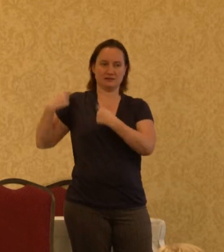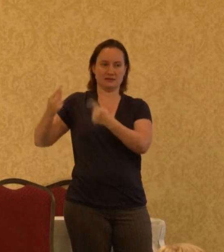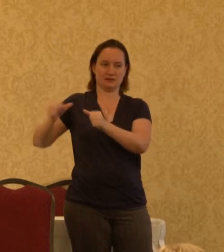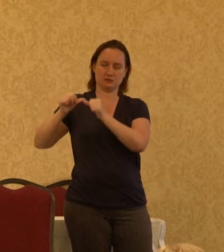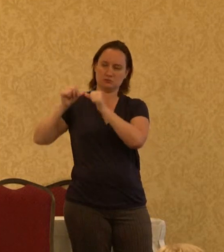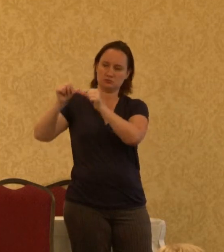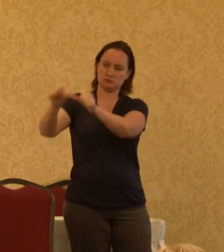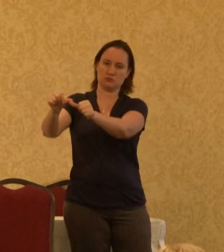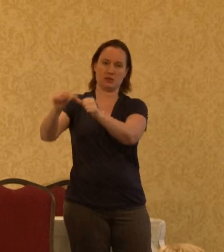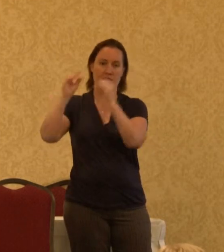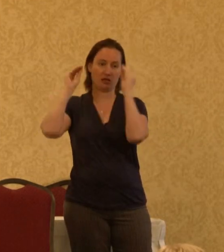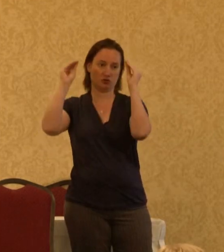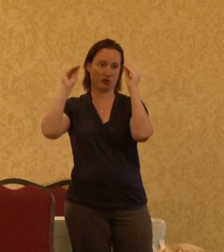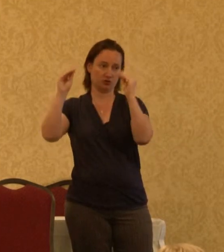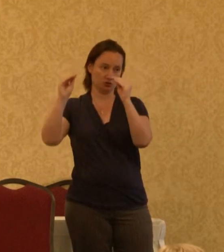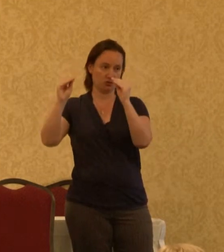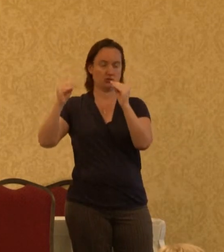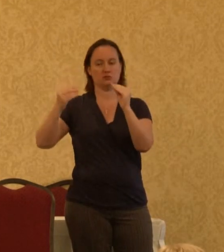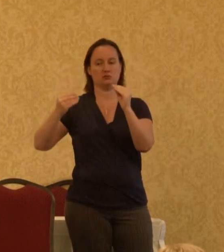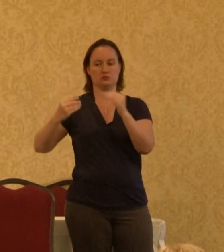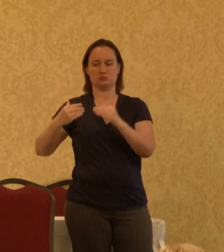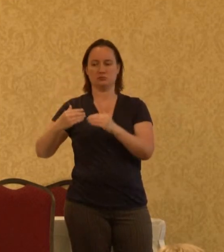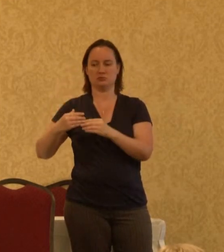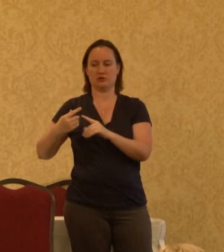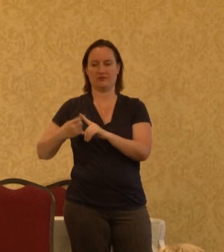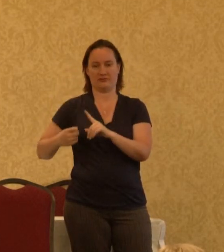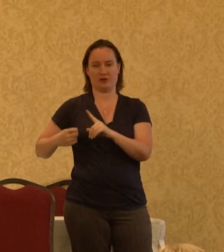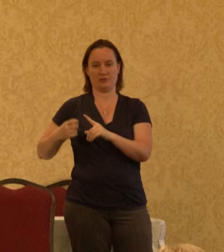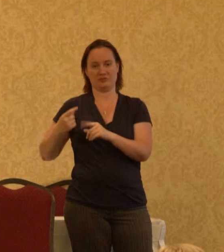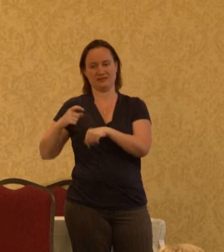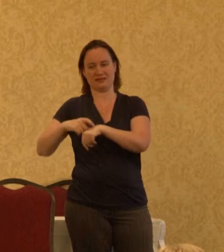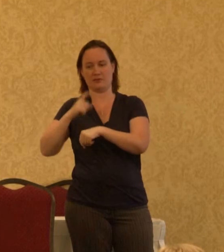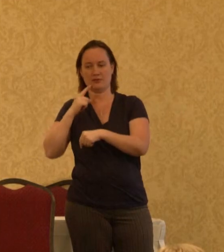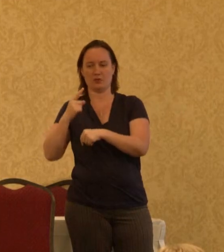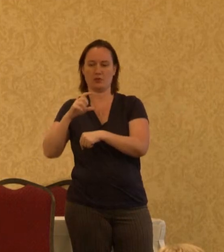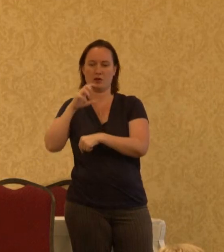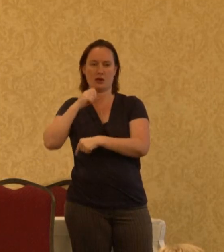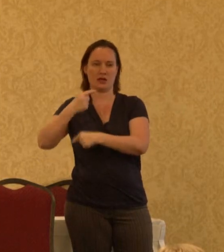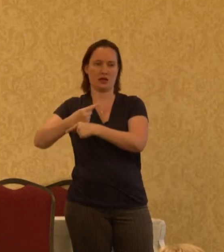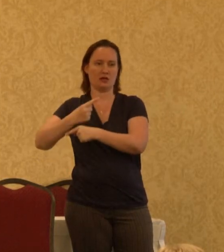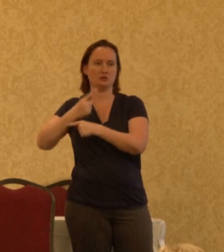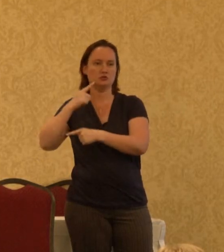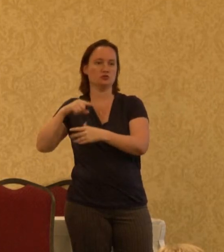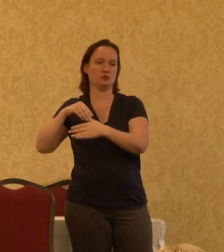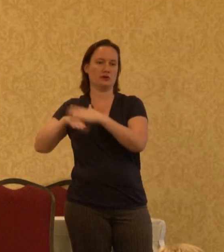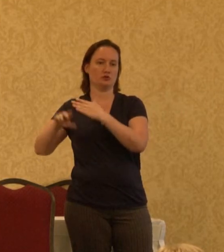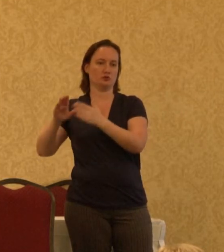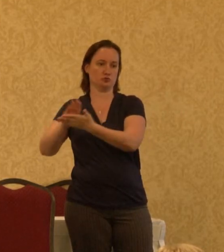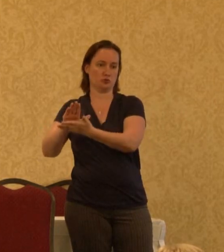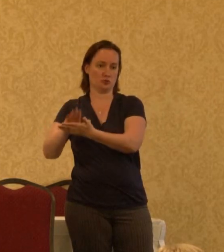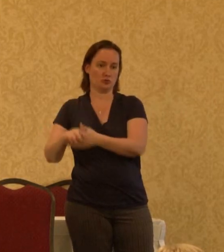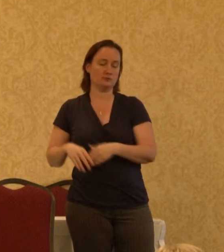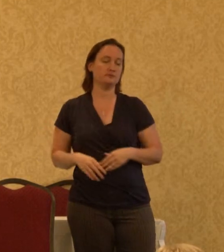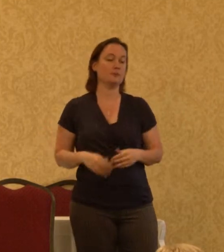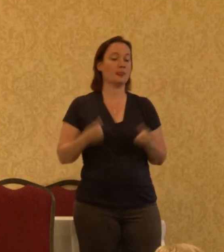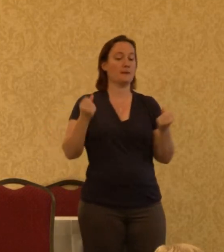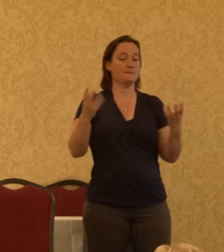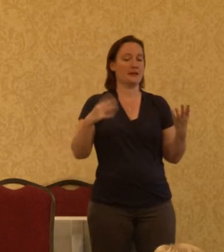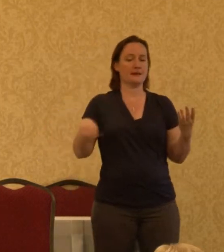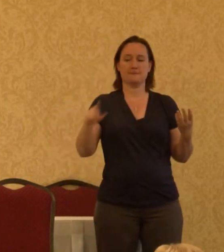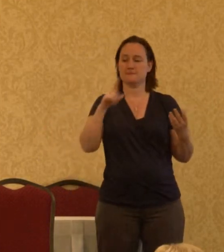education from the time they were eligible to enter school. And many of them haven't had